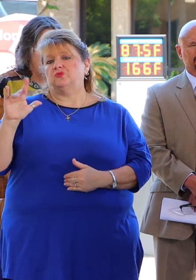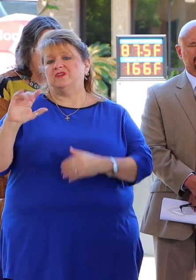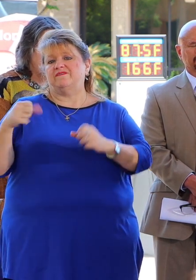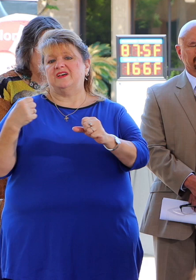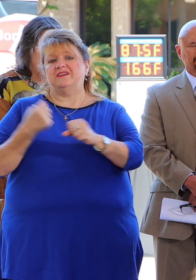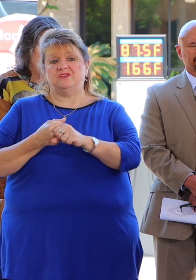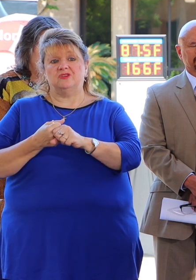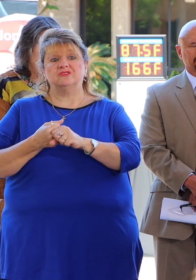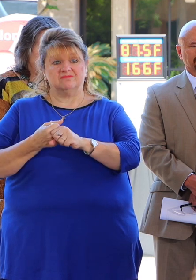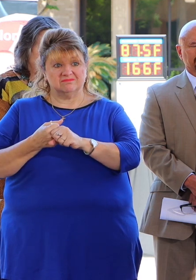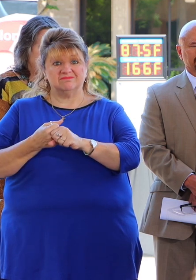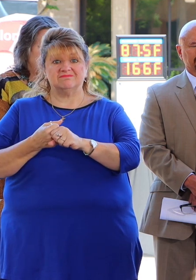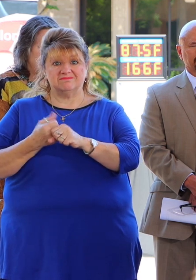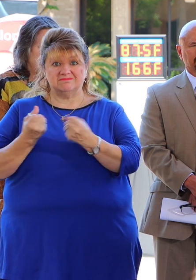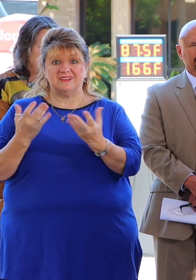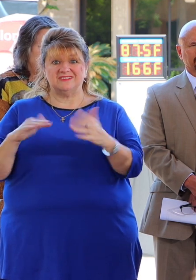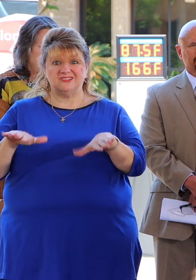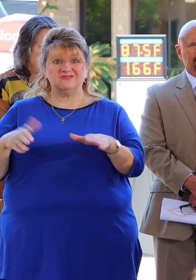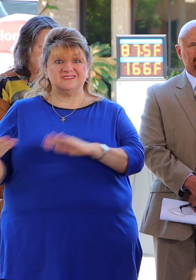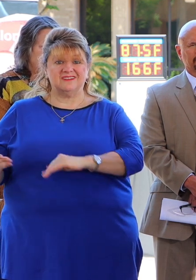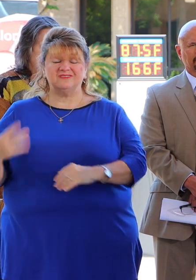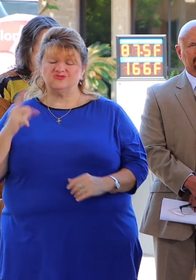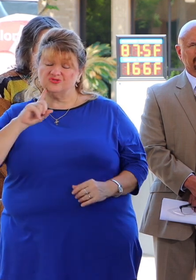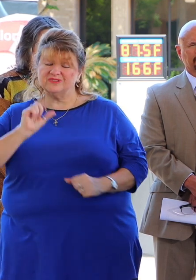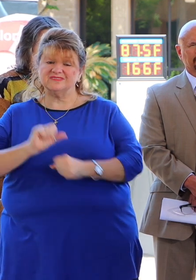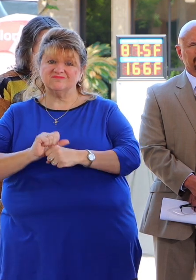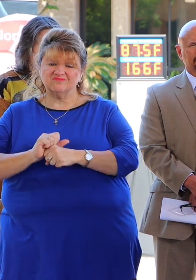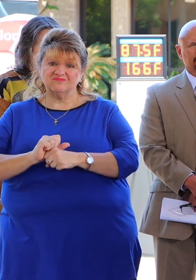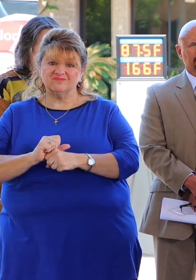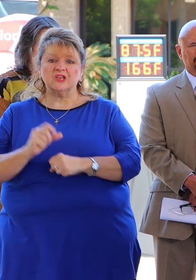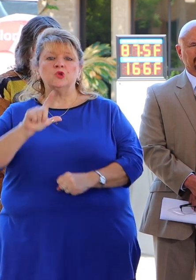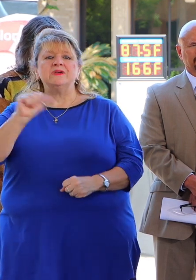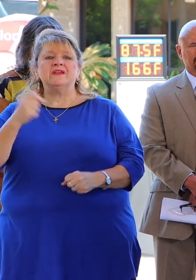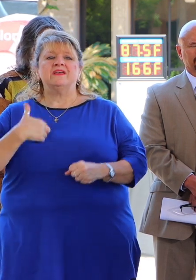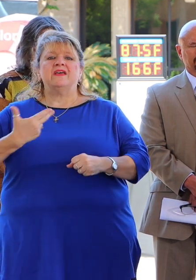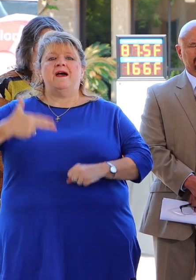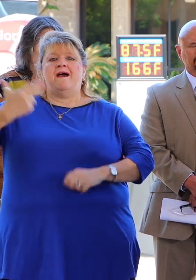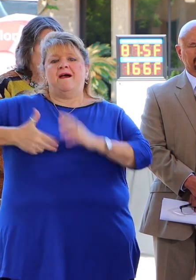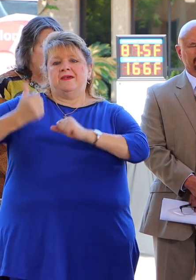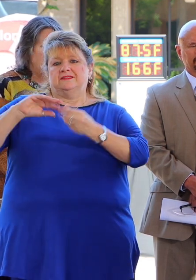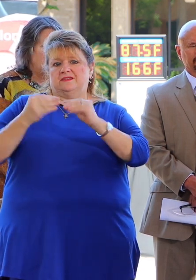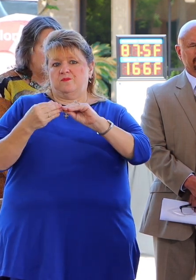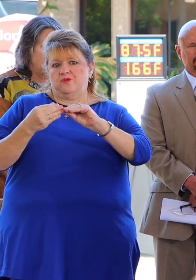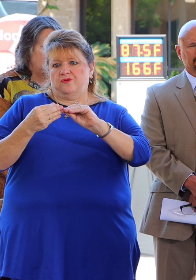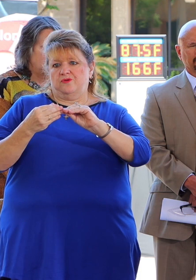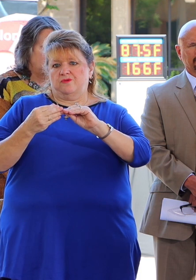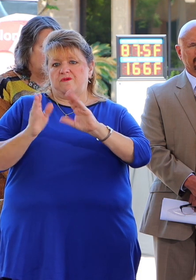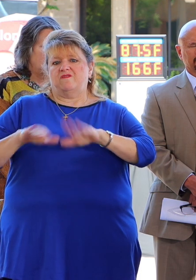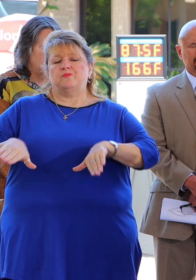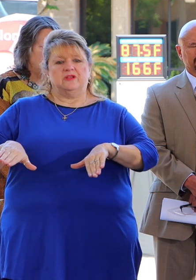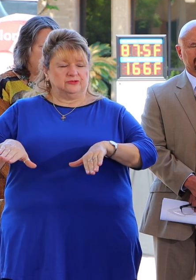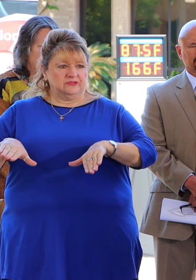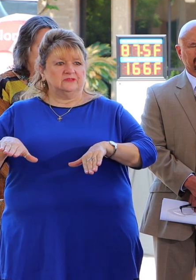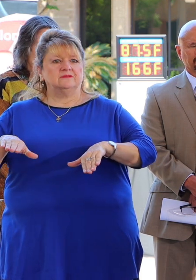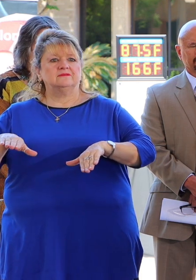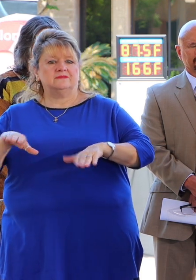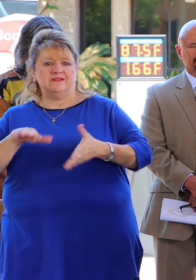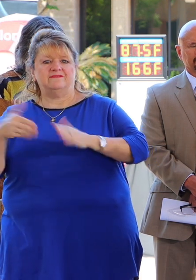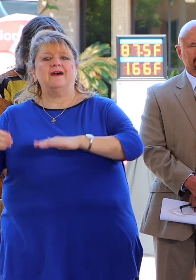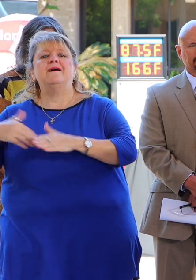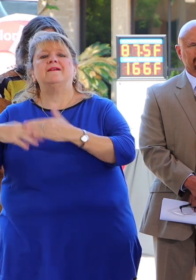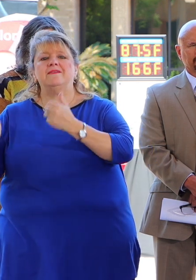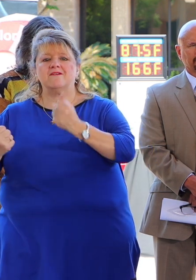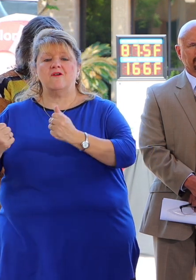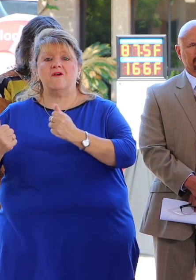years. Louisiana has had the highest number of pediatric vehicular heat stroke deaths